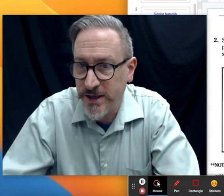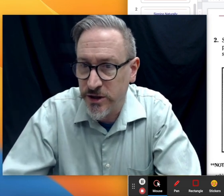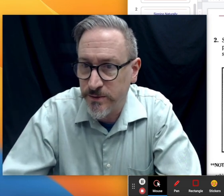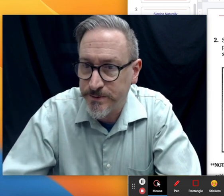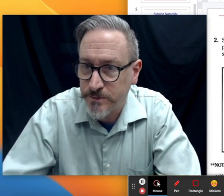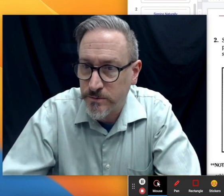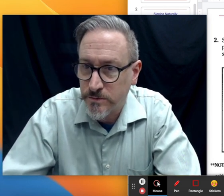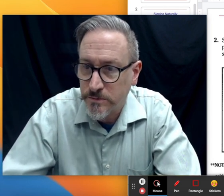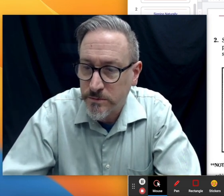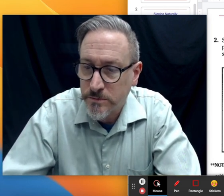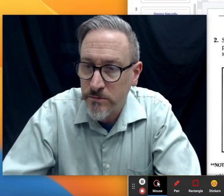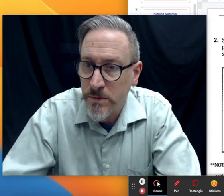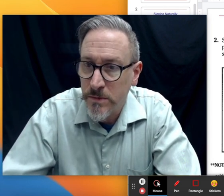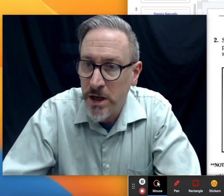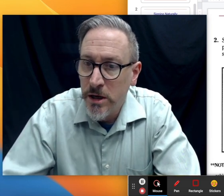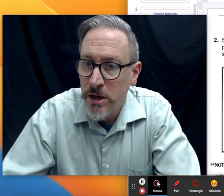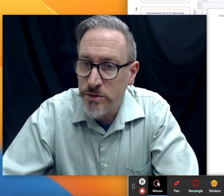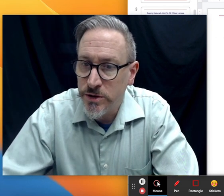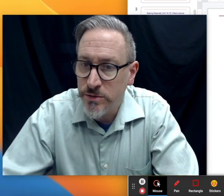things we can